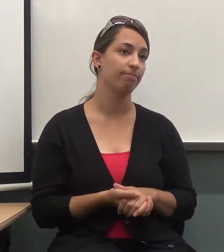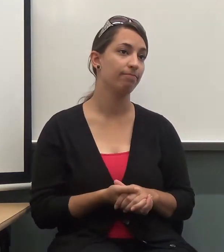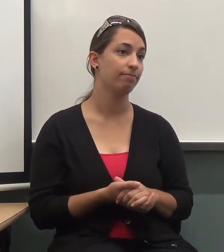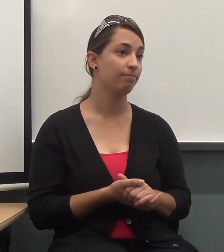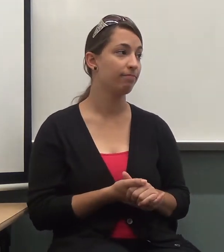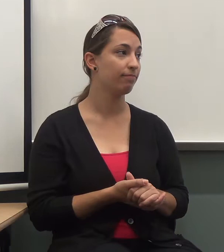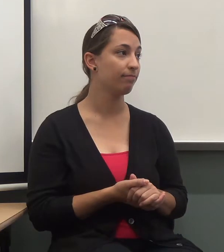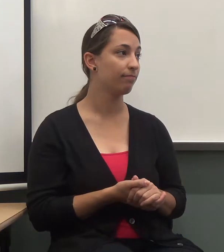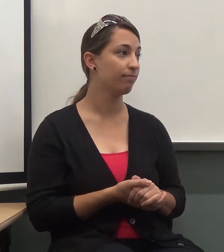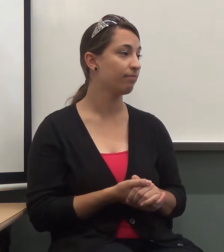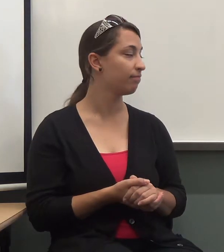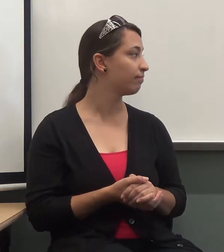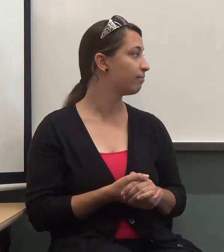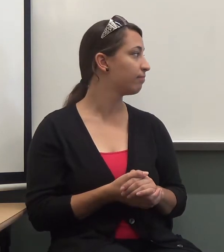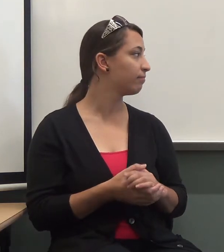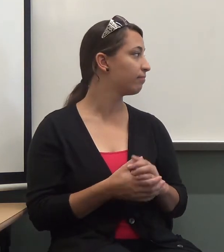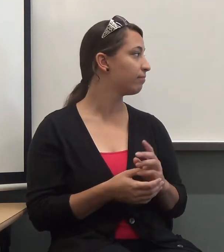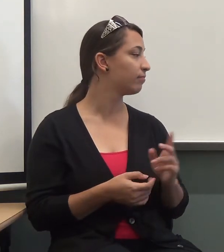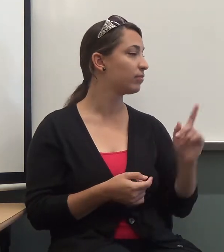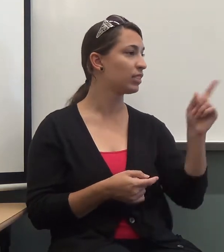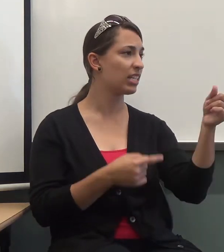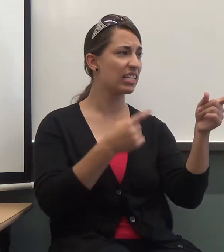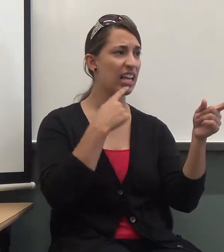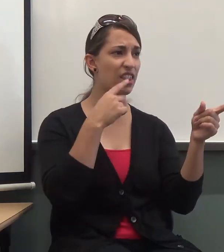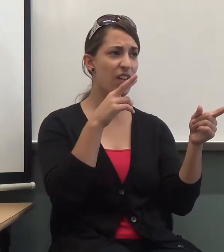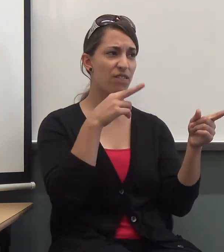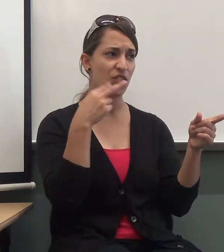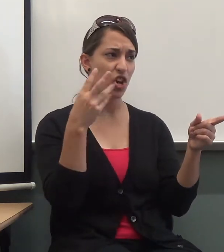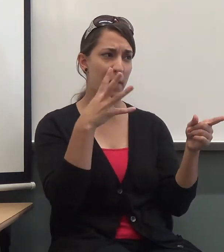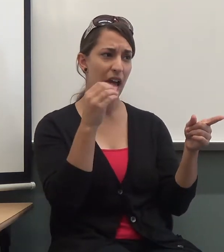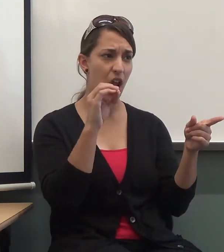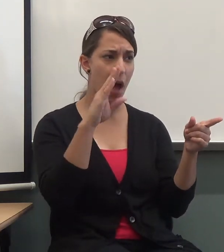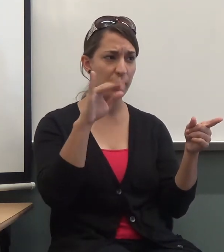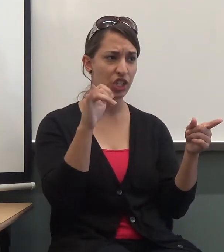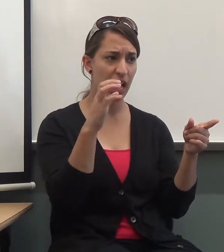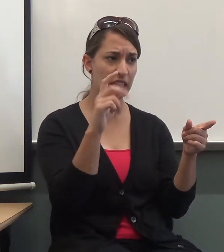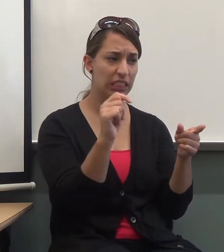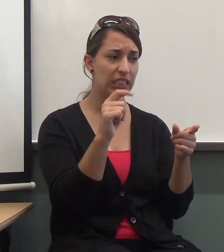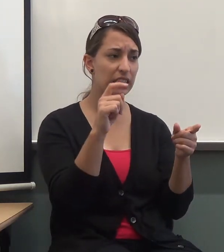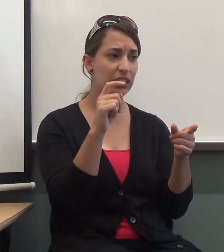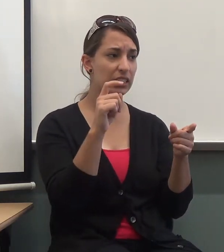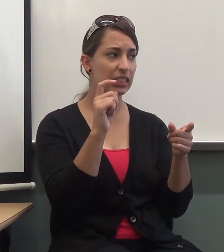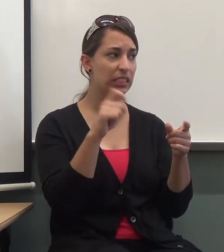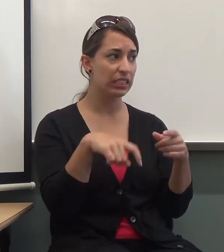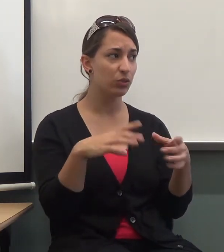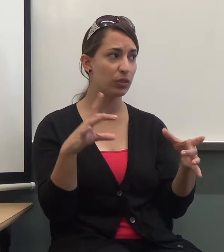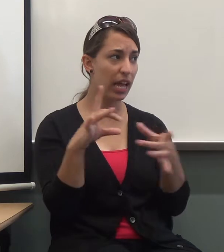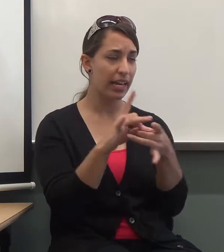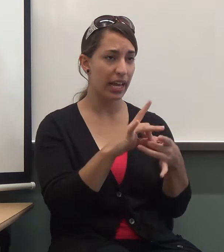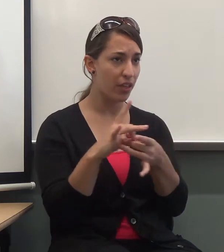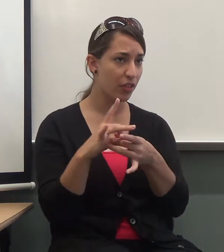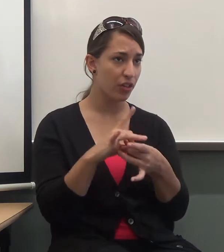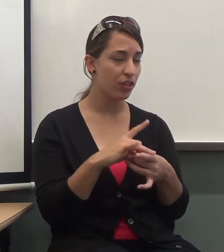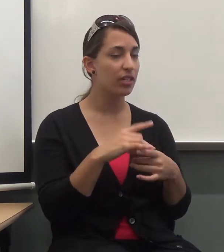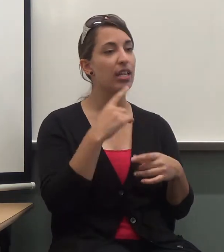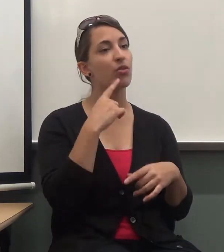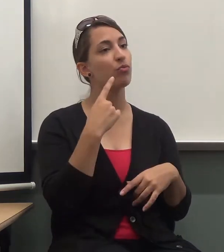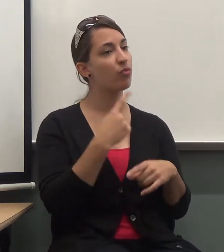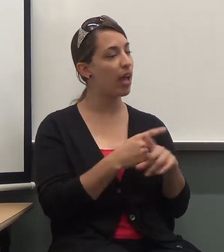Because the verb and the object have to tie together Yes. when describing the object. Yes, good. So these are relative. These are relative.